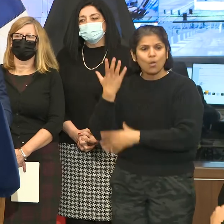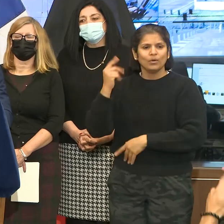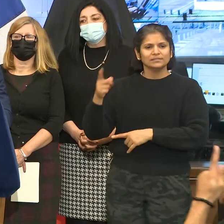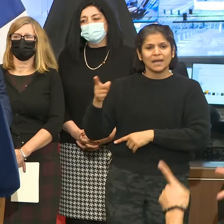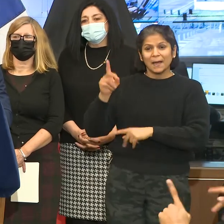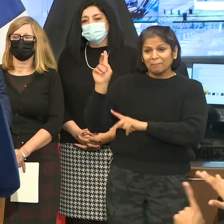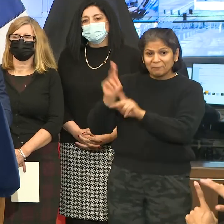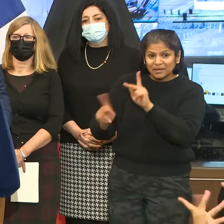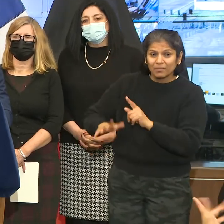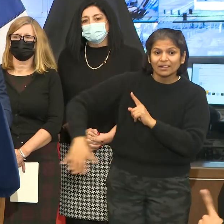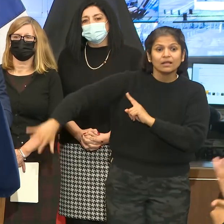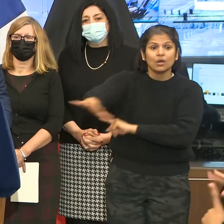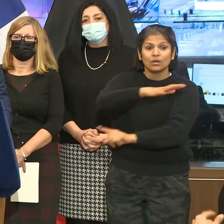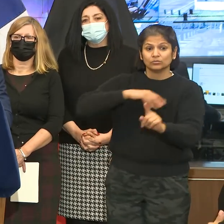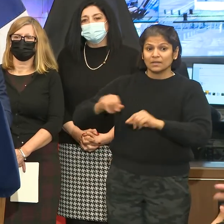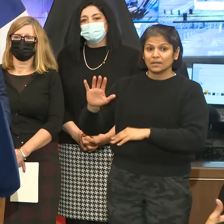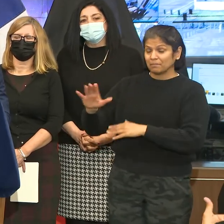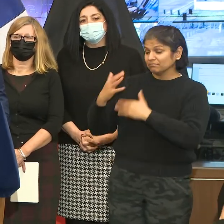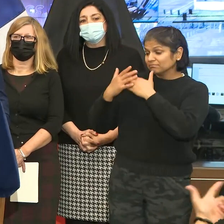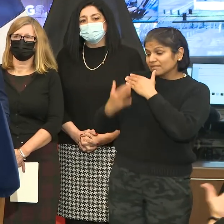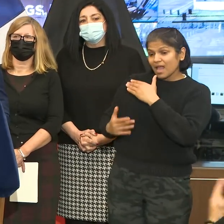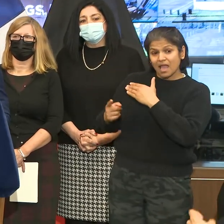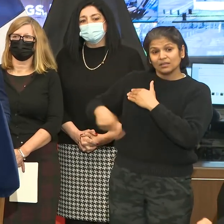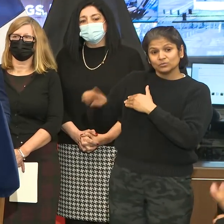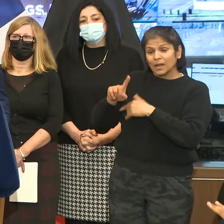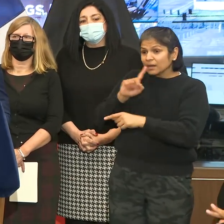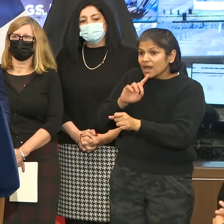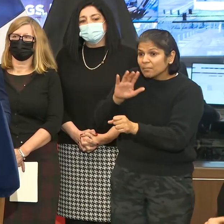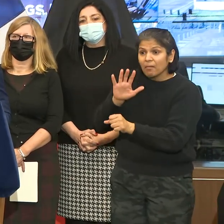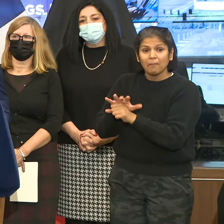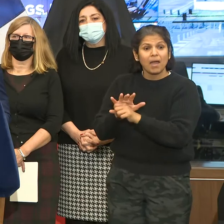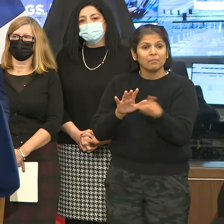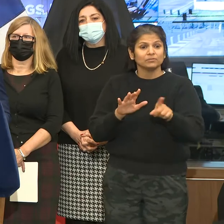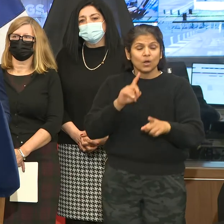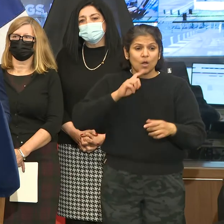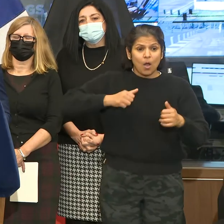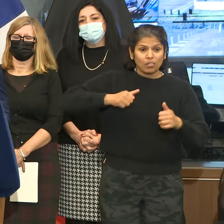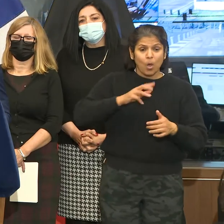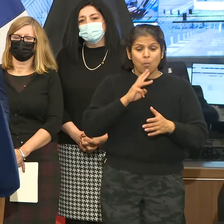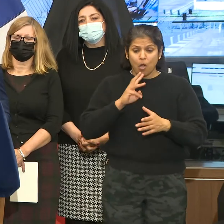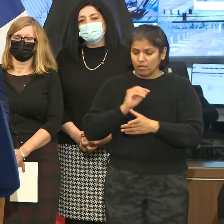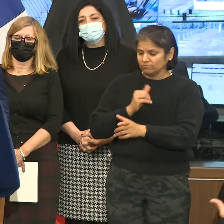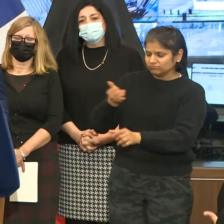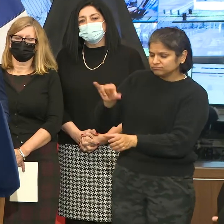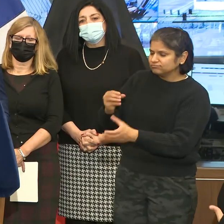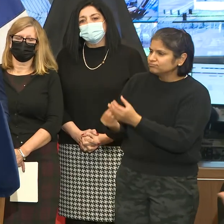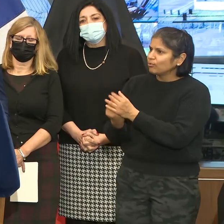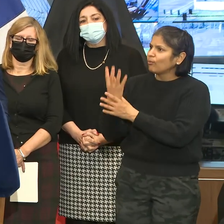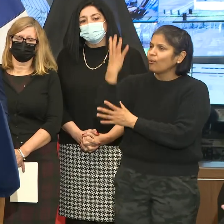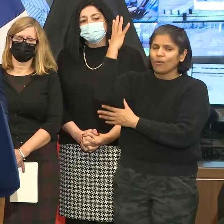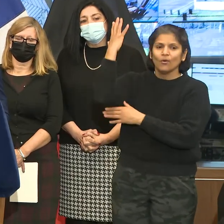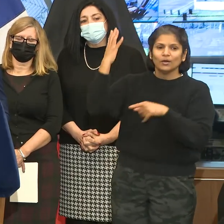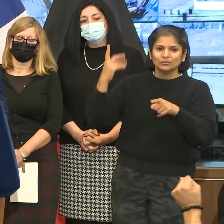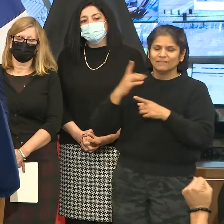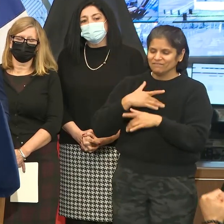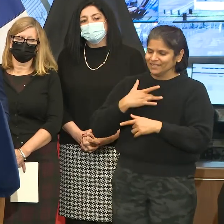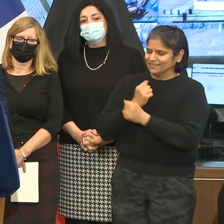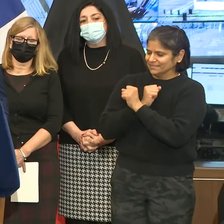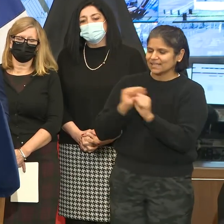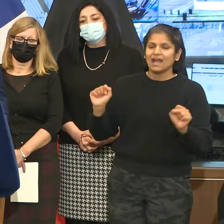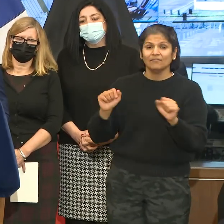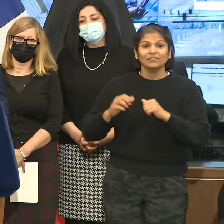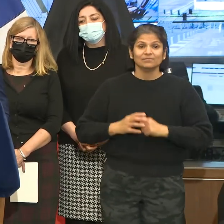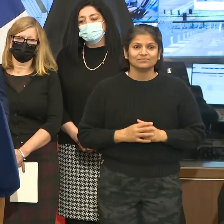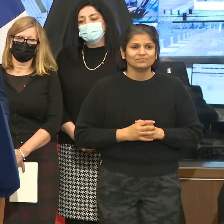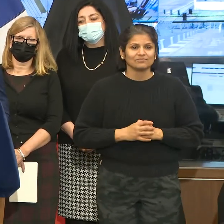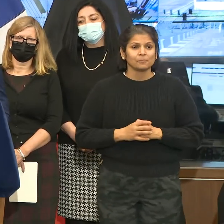people of this city. And they deserve our gratitude, and they deserve fine leaders. They must have the right leaders